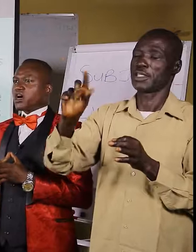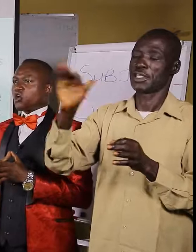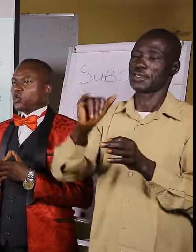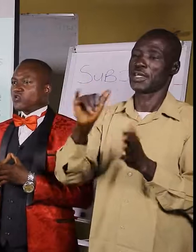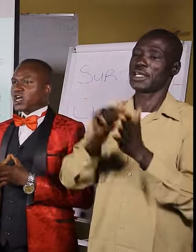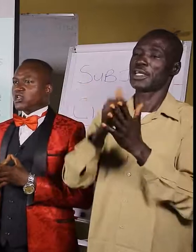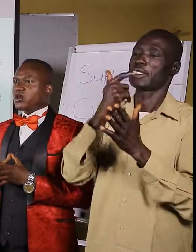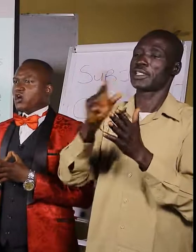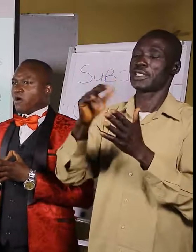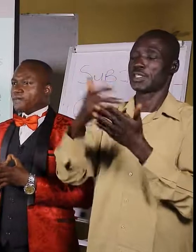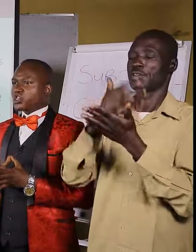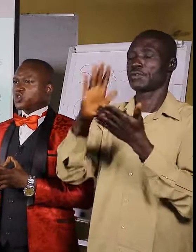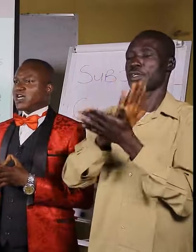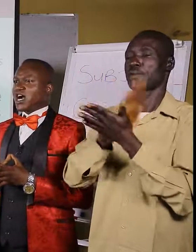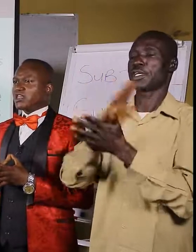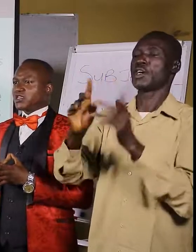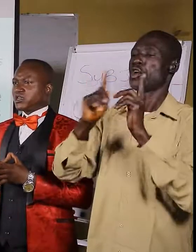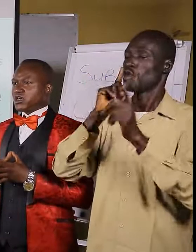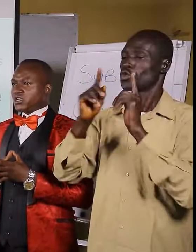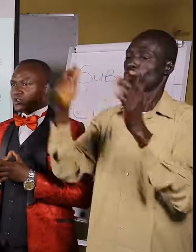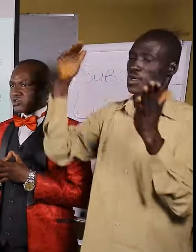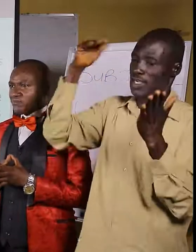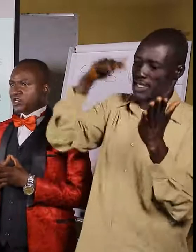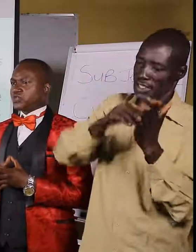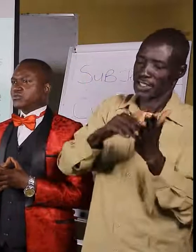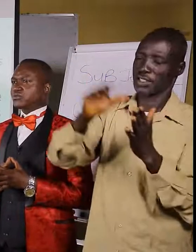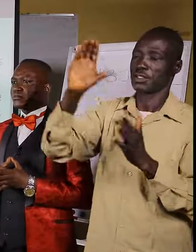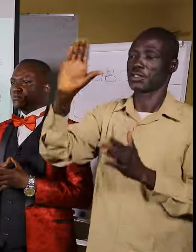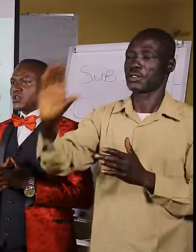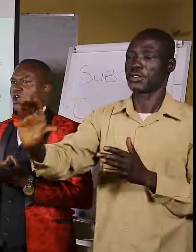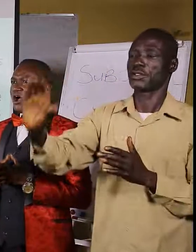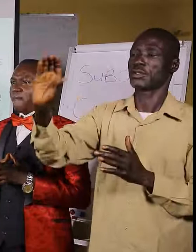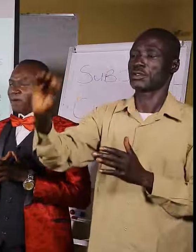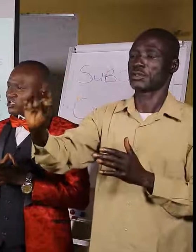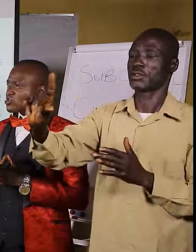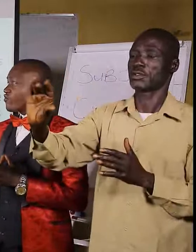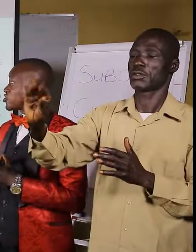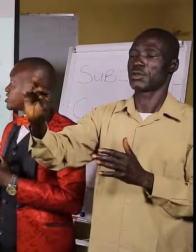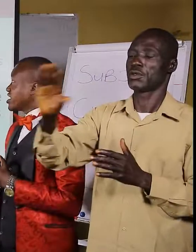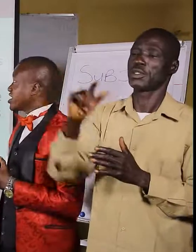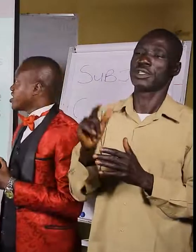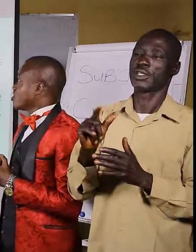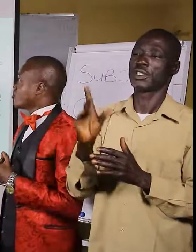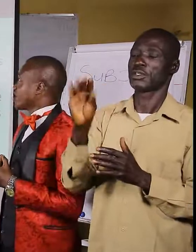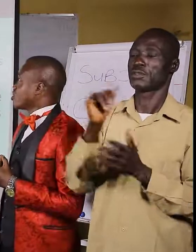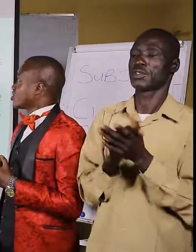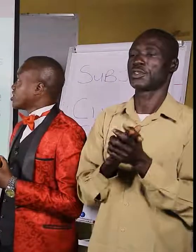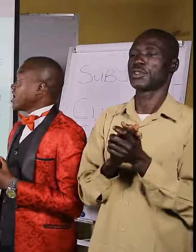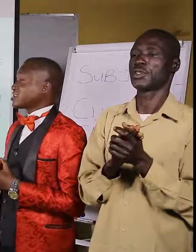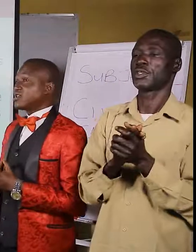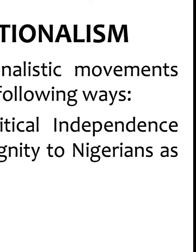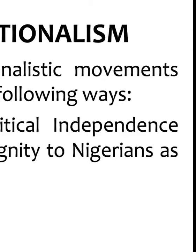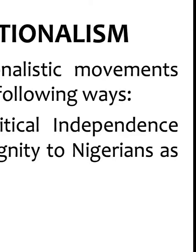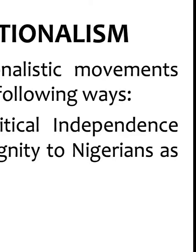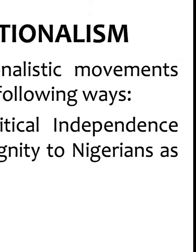against colonial oppression and domination. By the grace of God today, we shall be looking